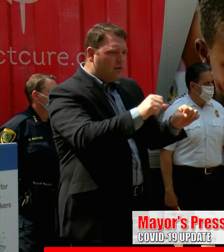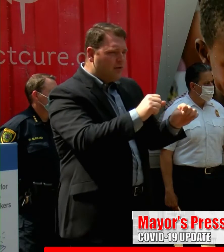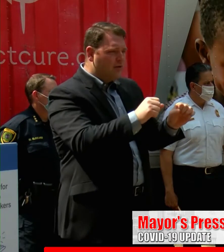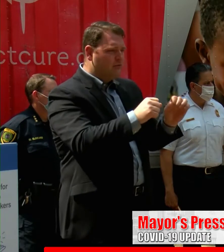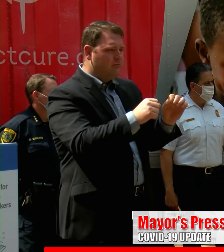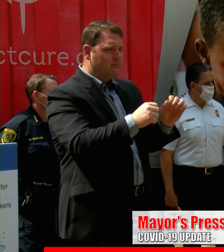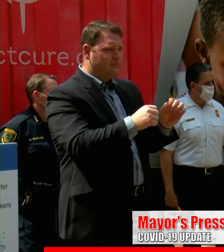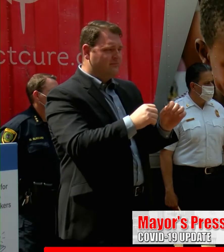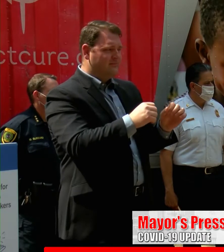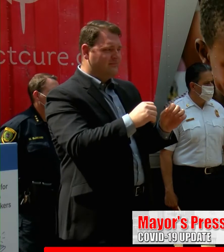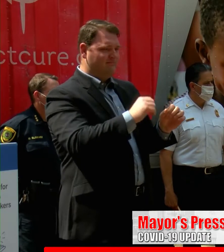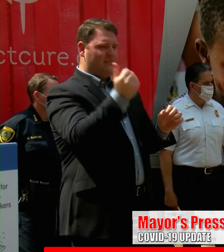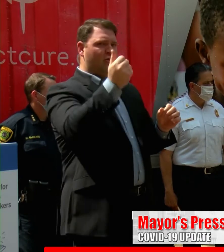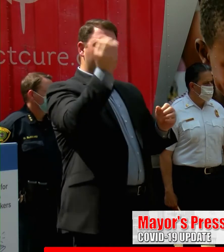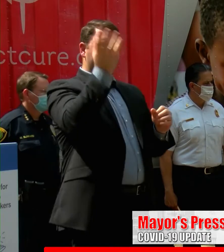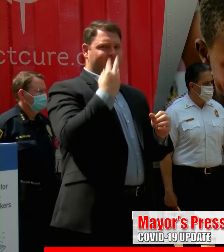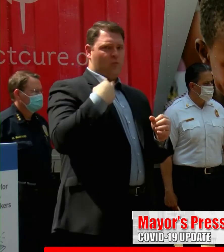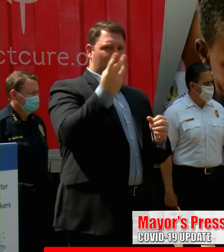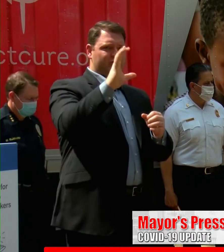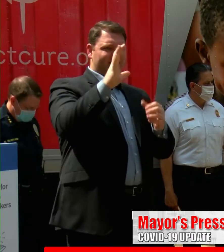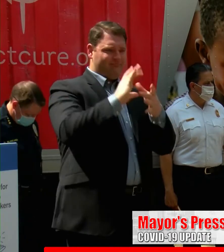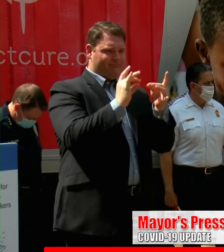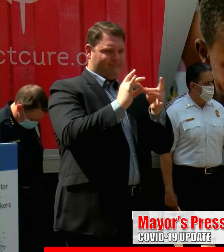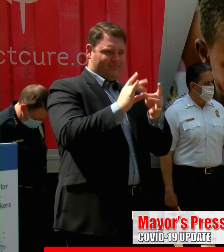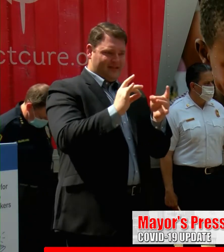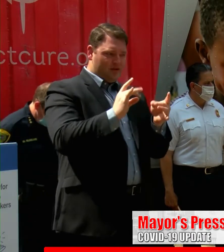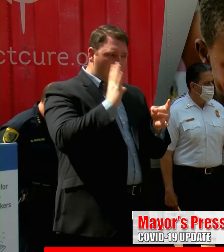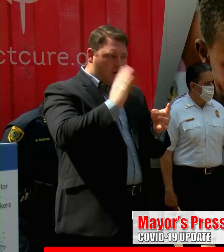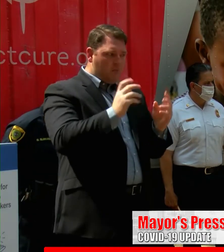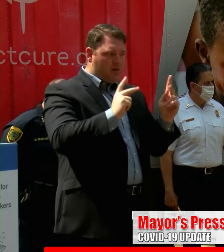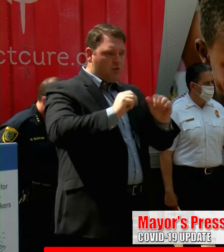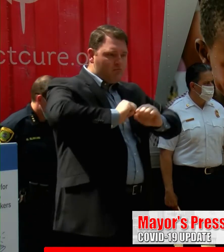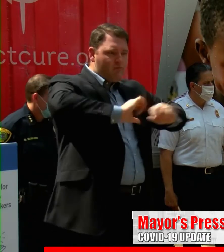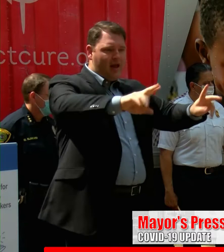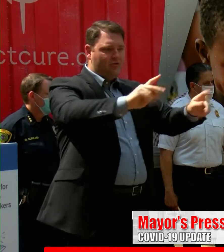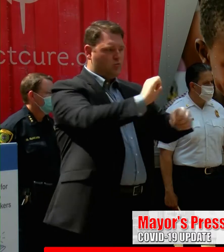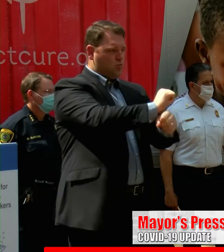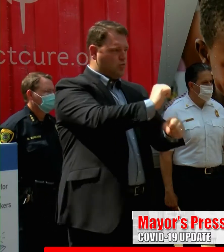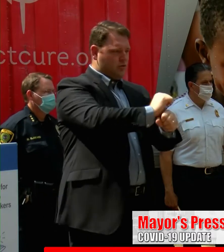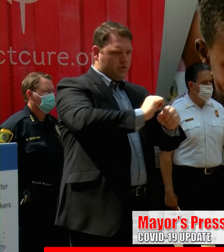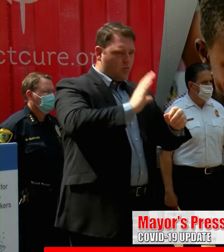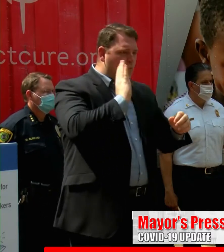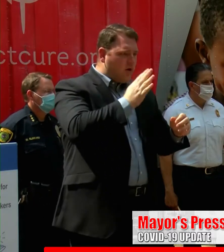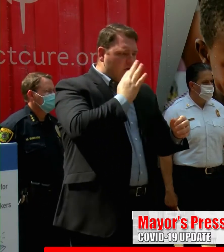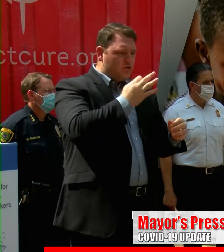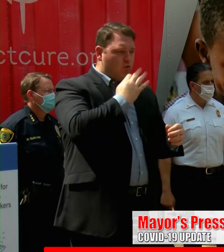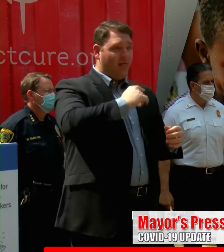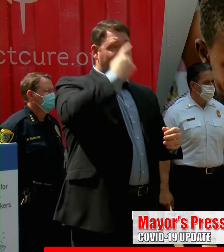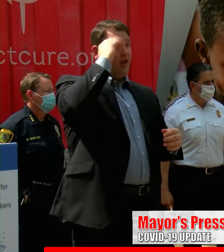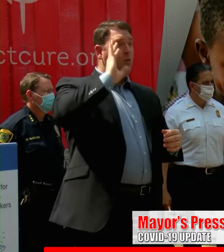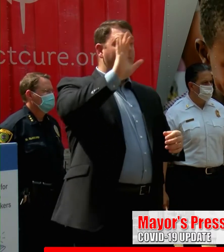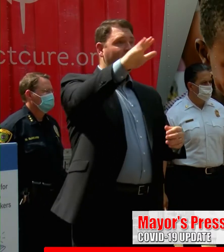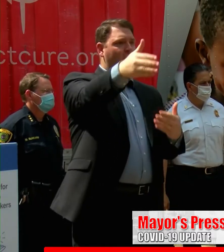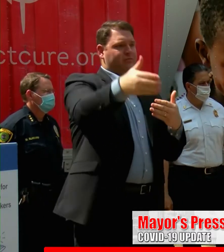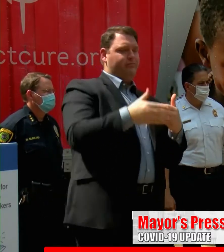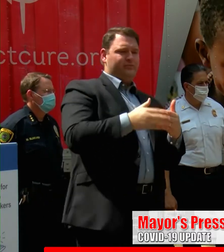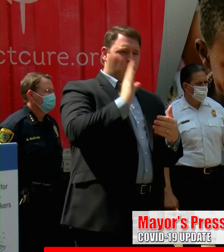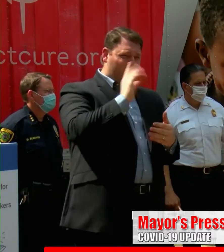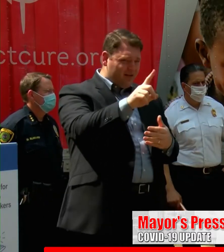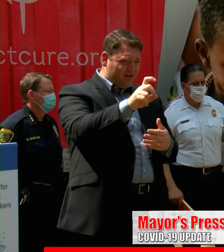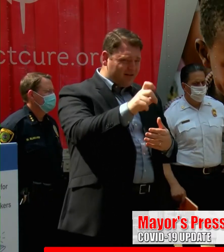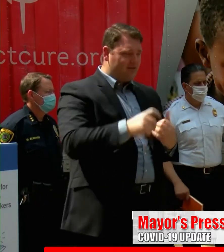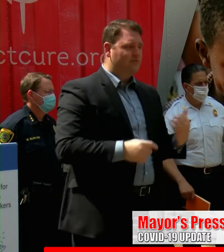than anticipated. There's some reports out, some comments. What are your thoughts on that potential avenue opening up? Well, I think whether that will